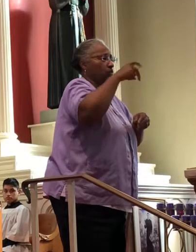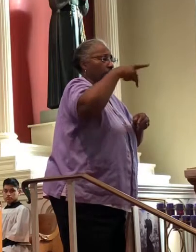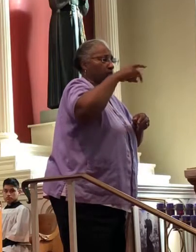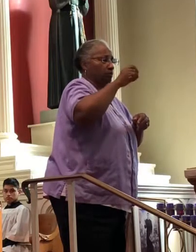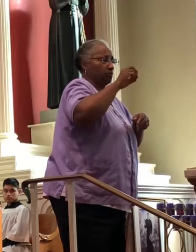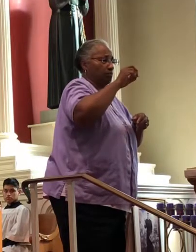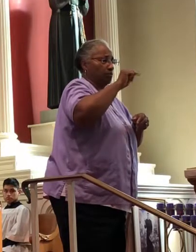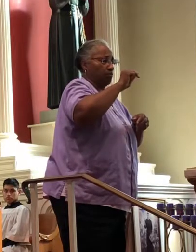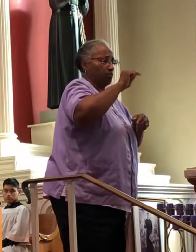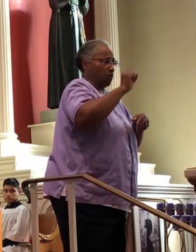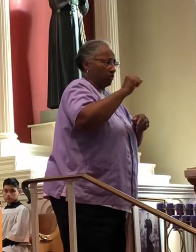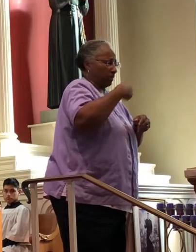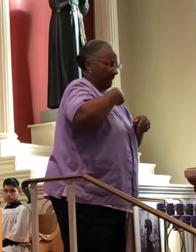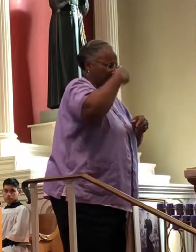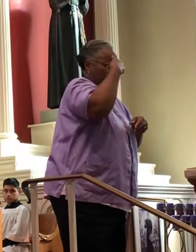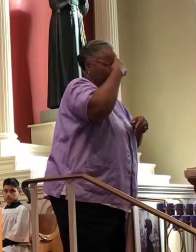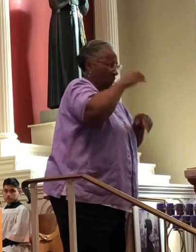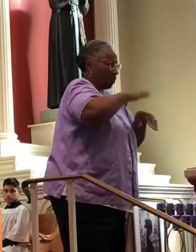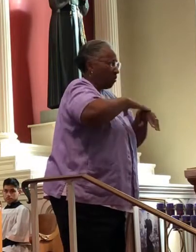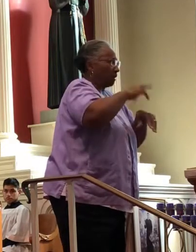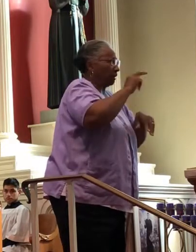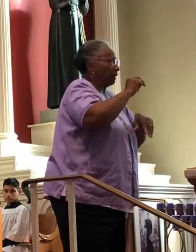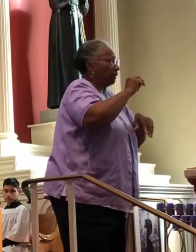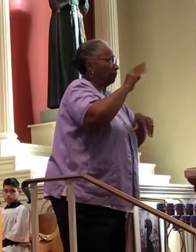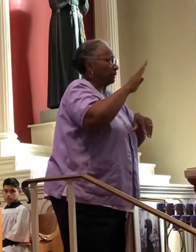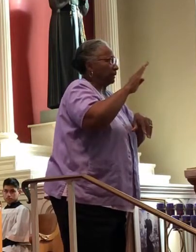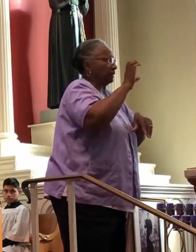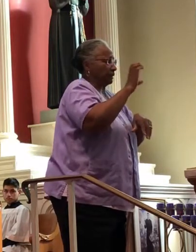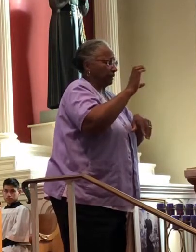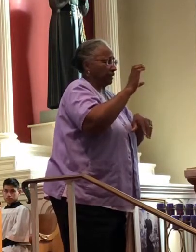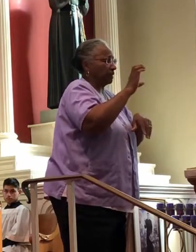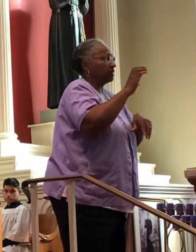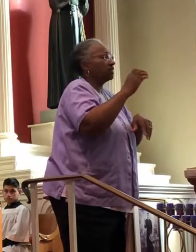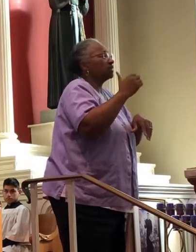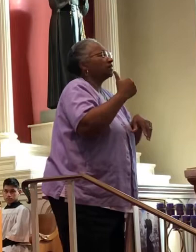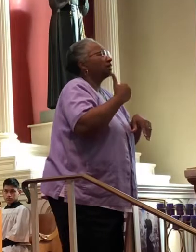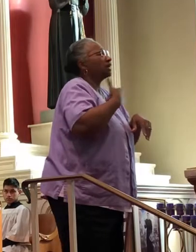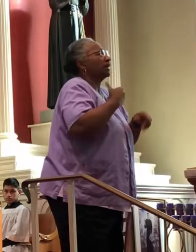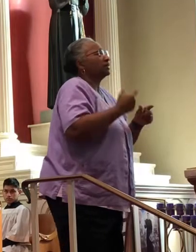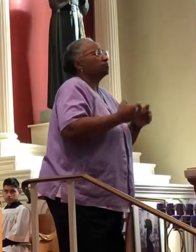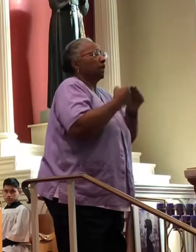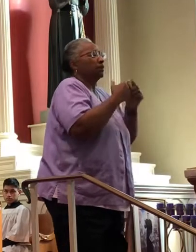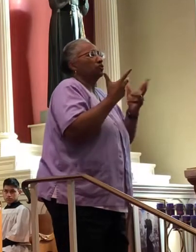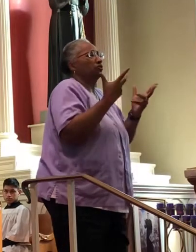and it featured kind of like special athletic events and